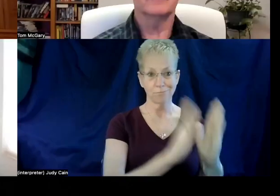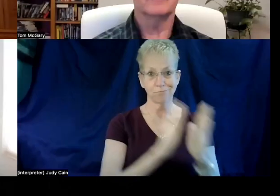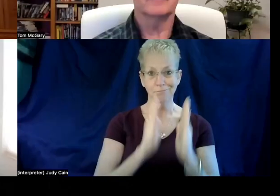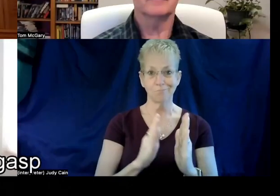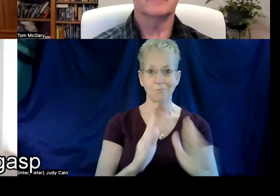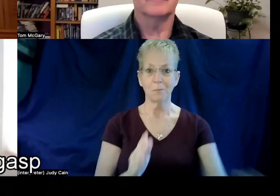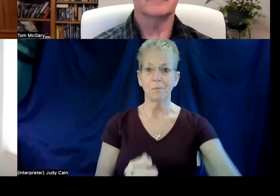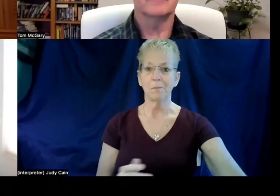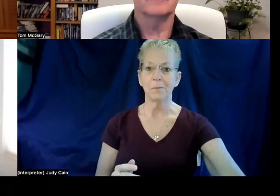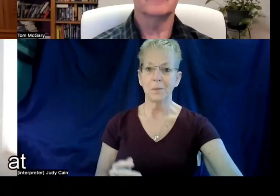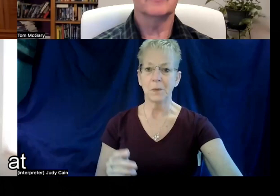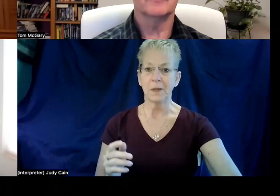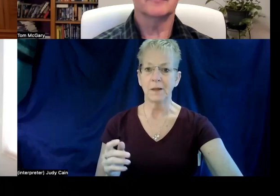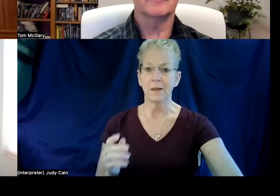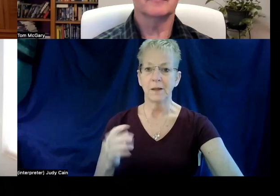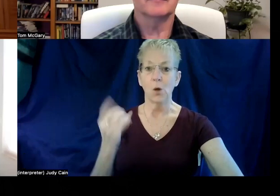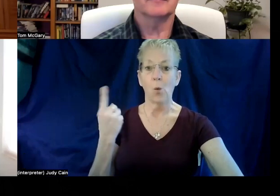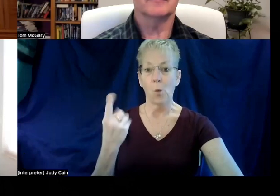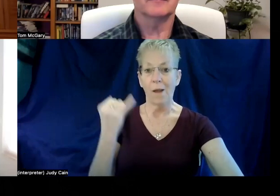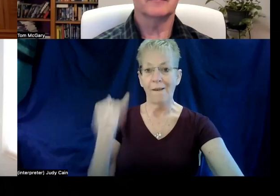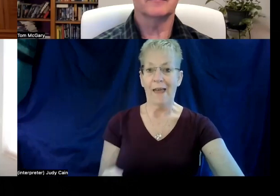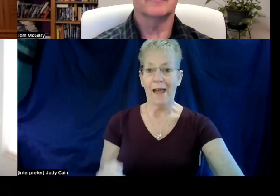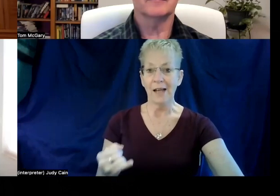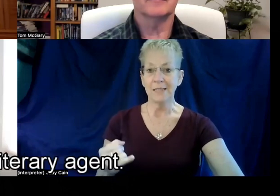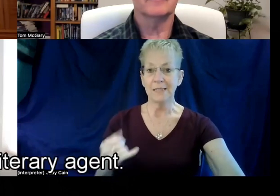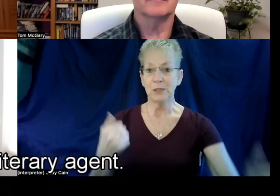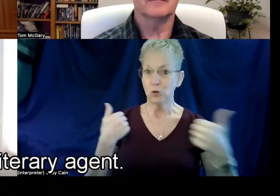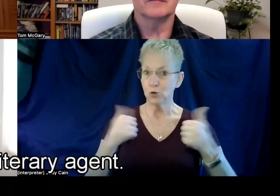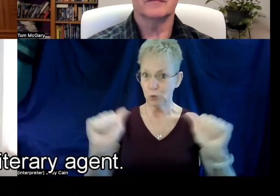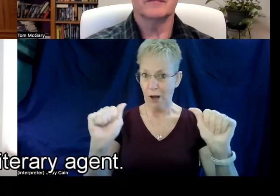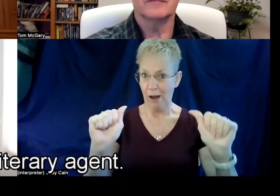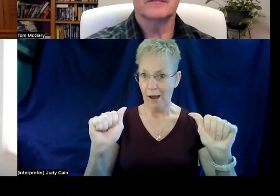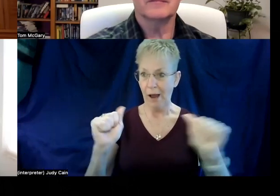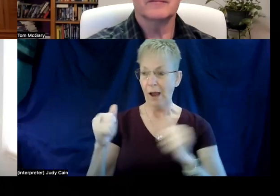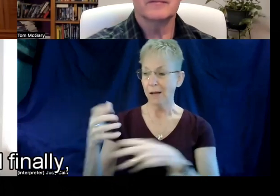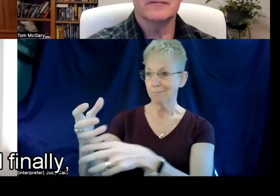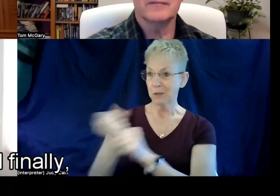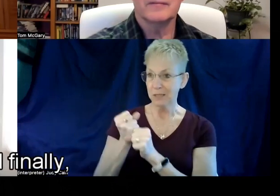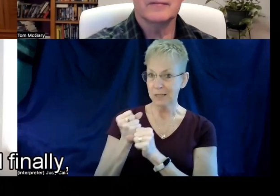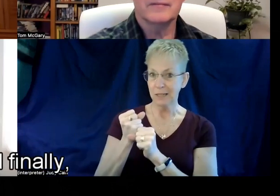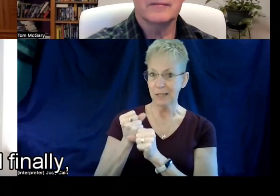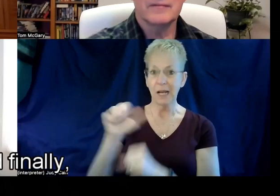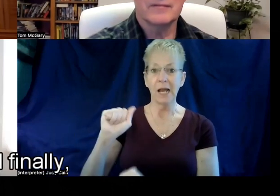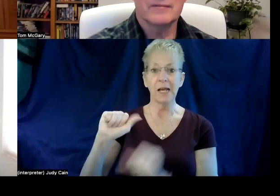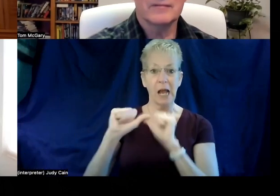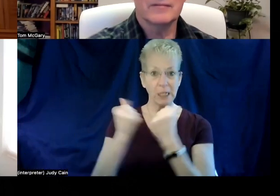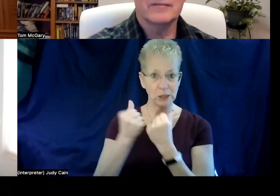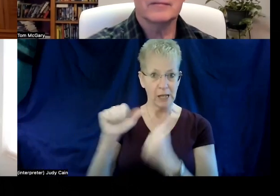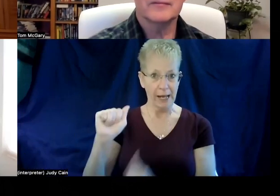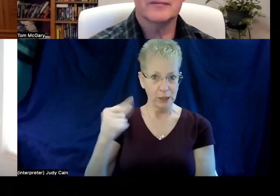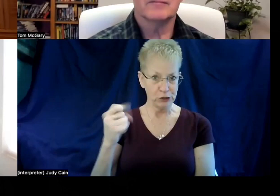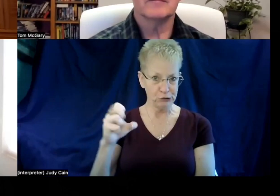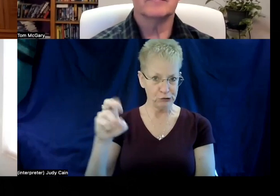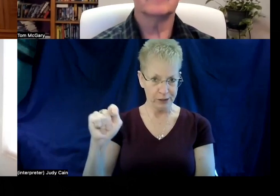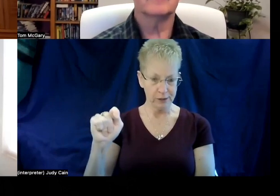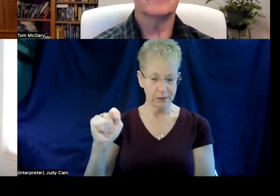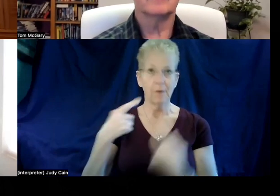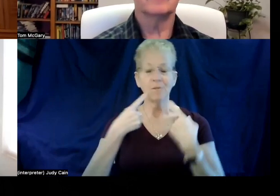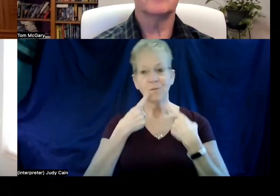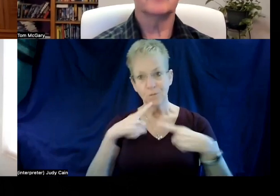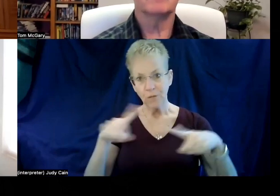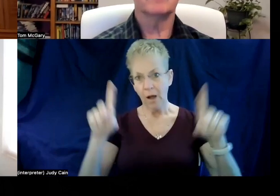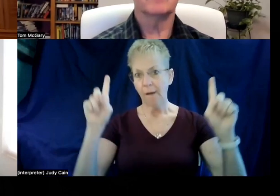Last gasp at uh, getting a literary agent. And finally, at